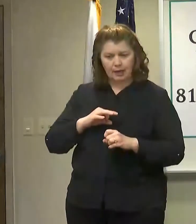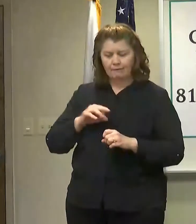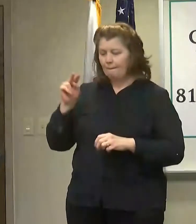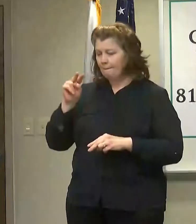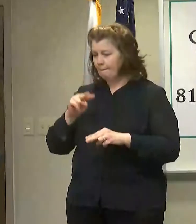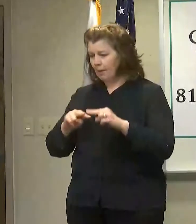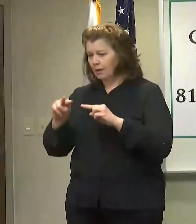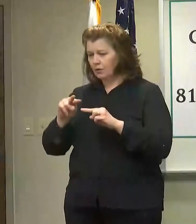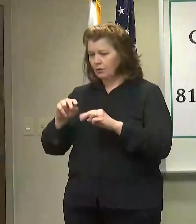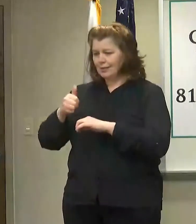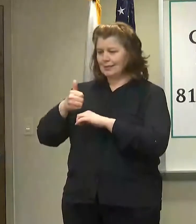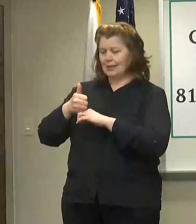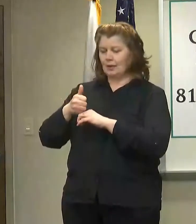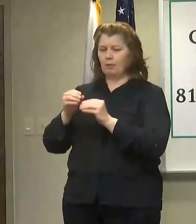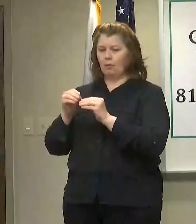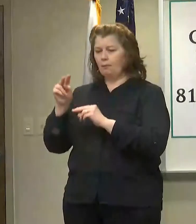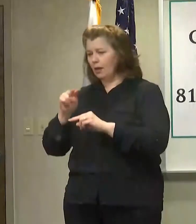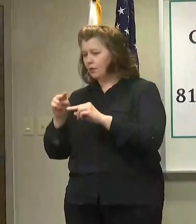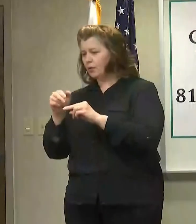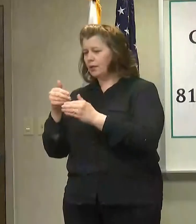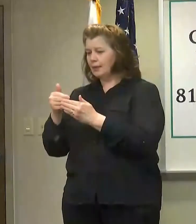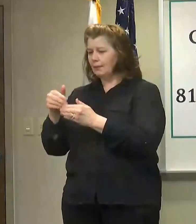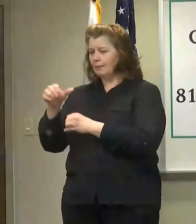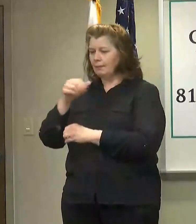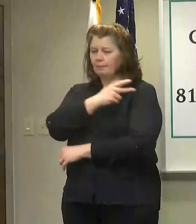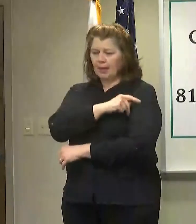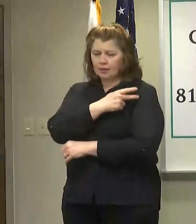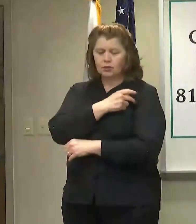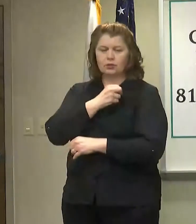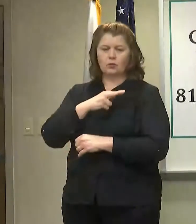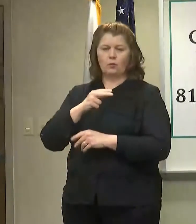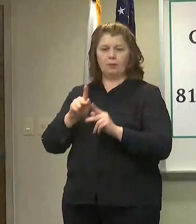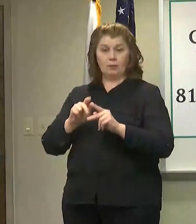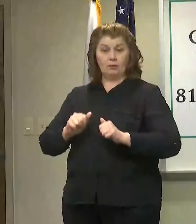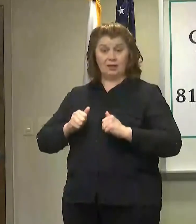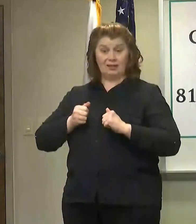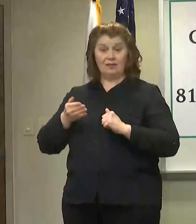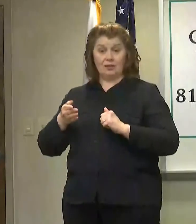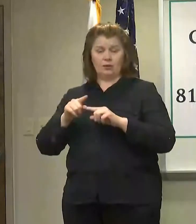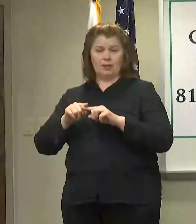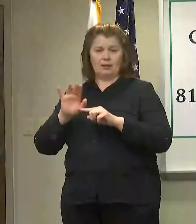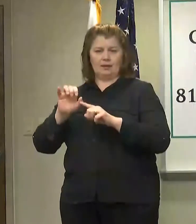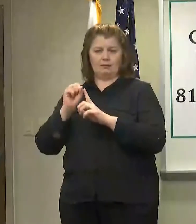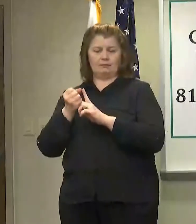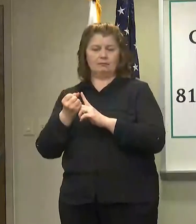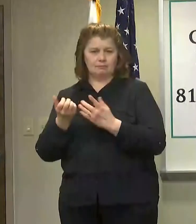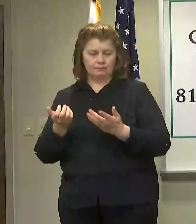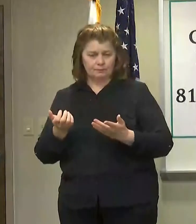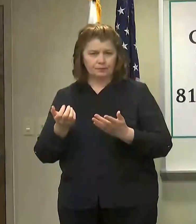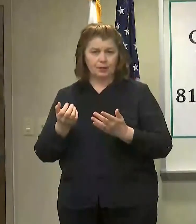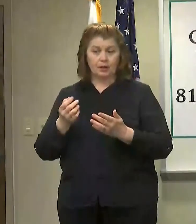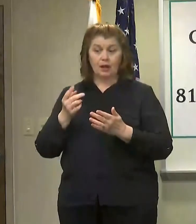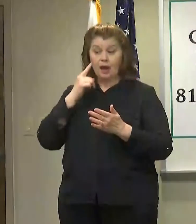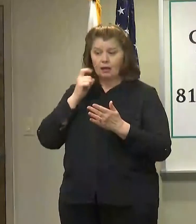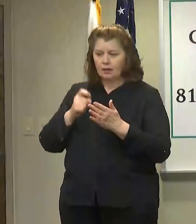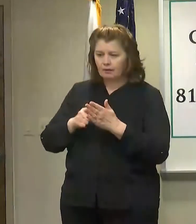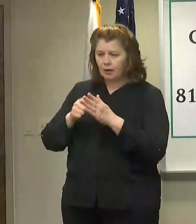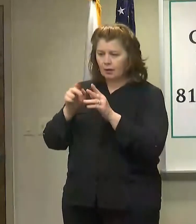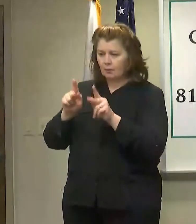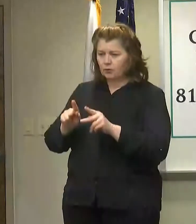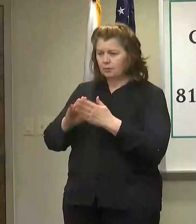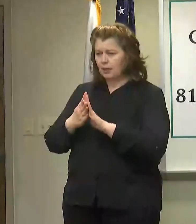and then put enhanced monitoring around the patients and or the residents, depending on the setting, so that we can quickly identify any individual